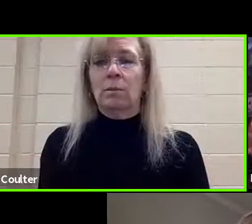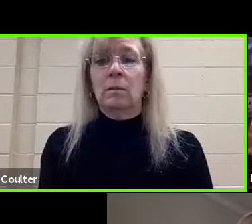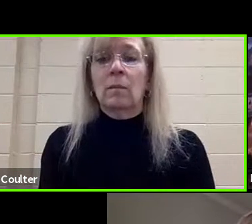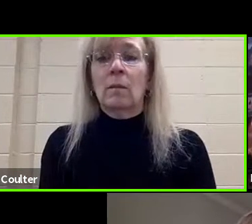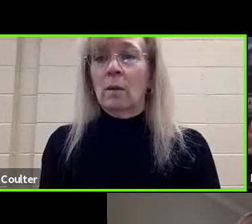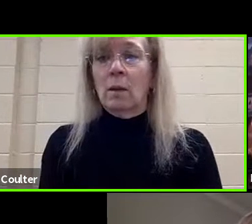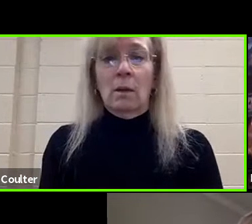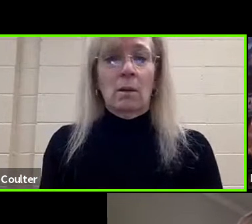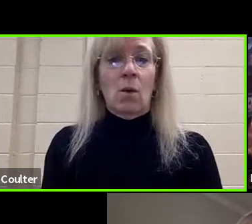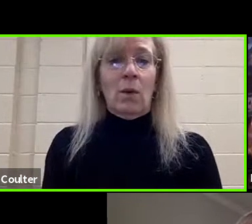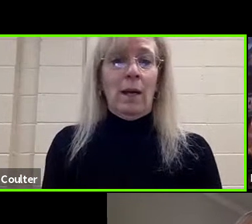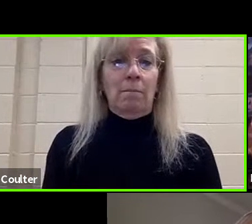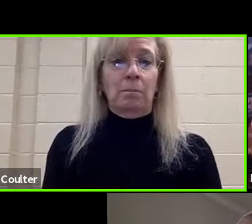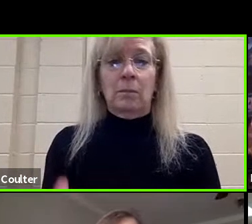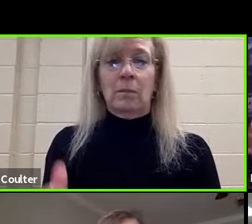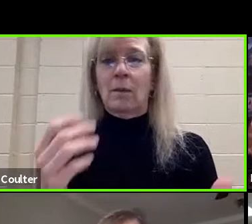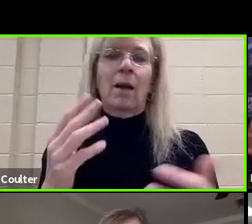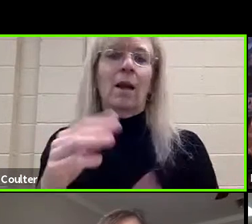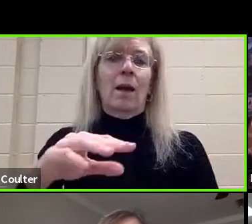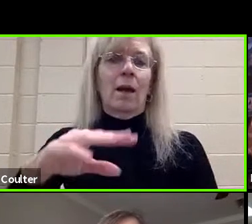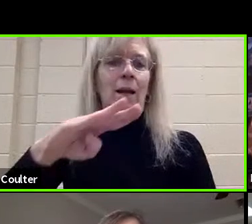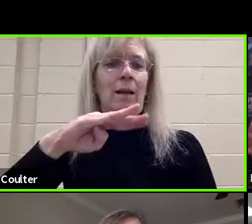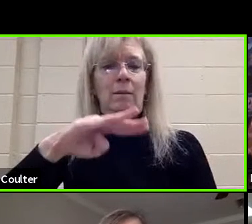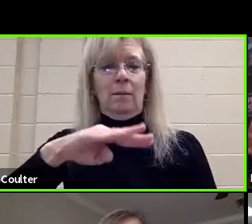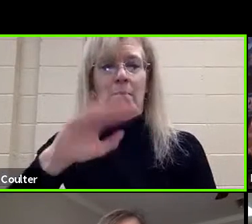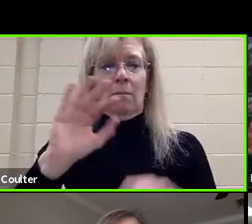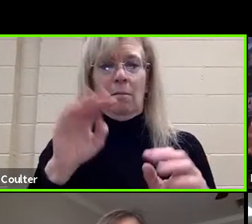now. Okay.